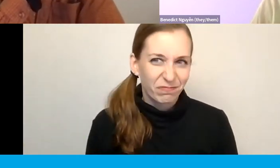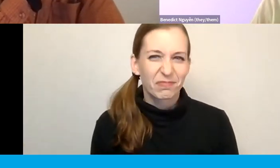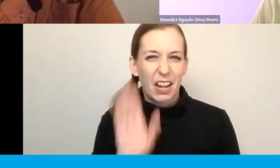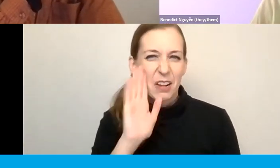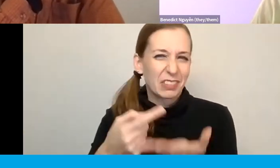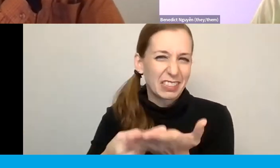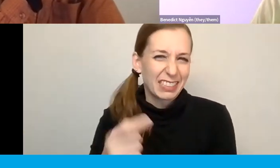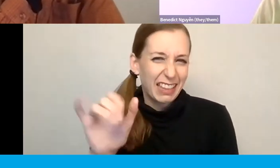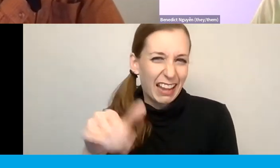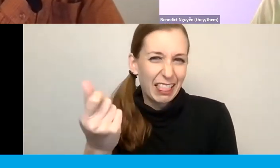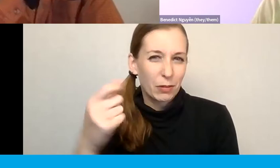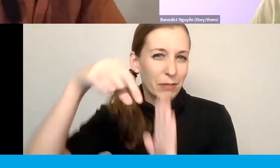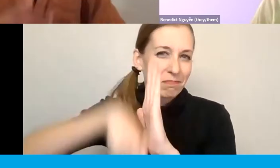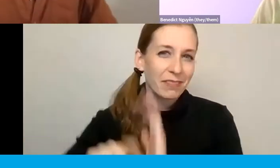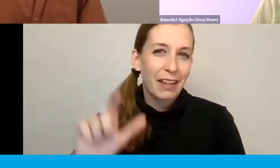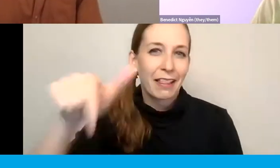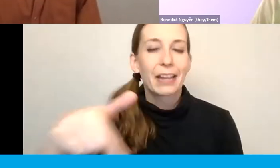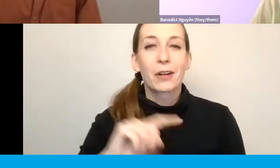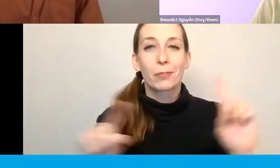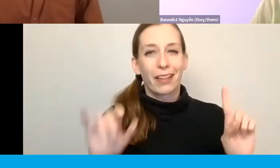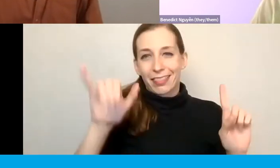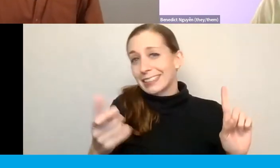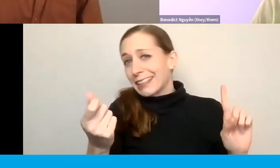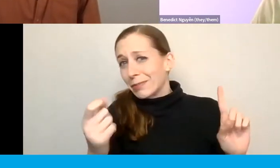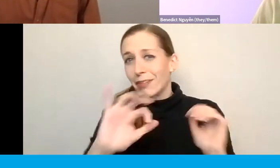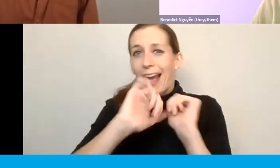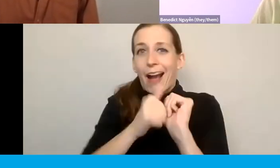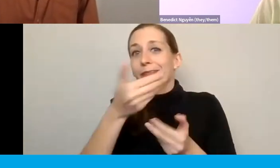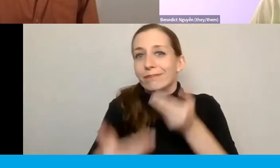Mm-hmm. That's how it sort of like came to be.